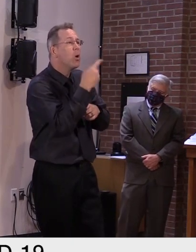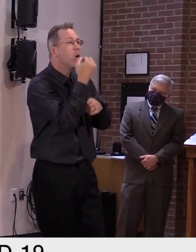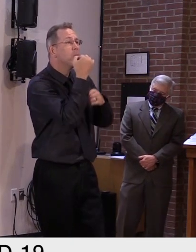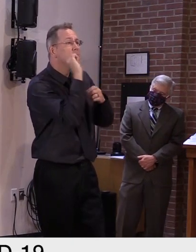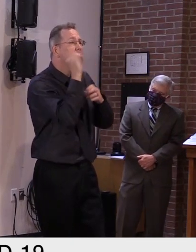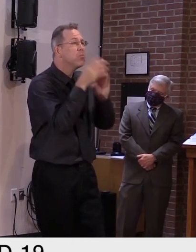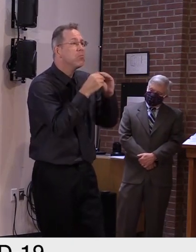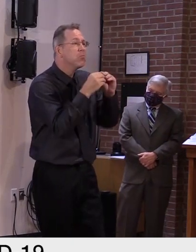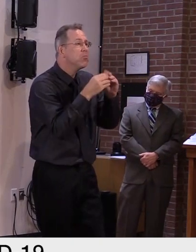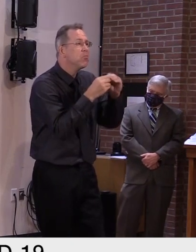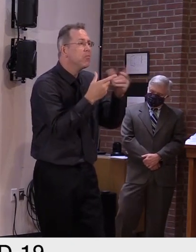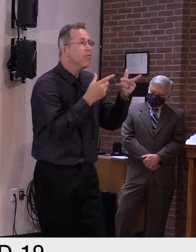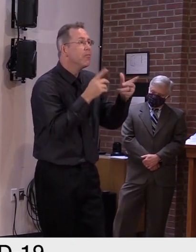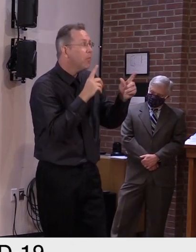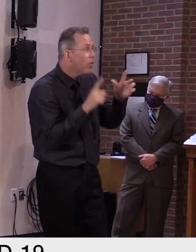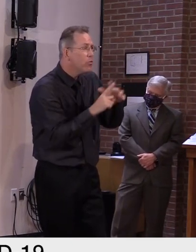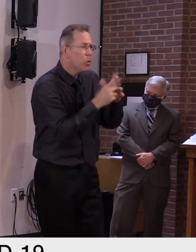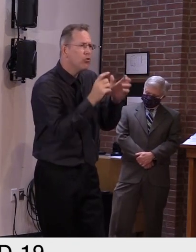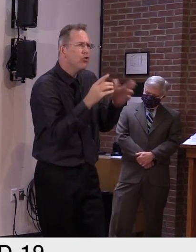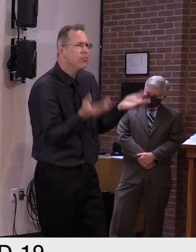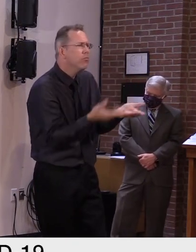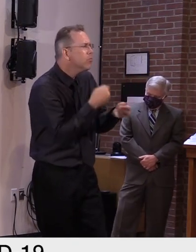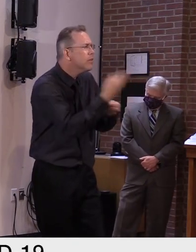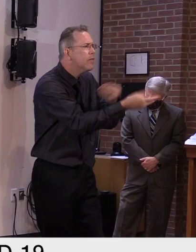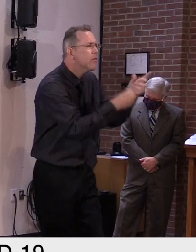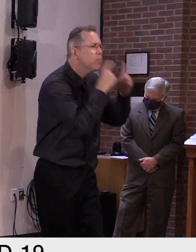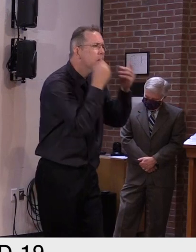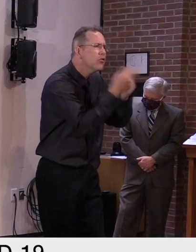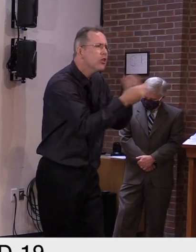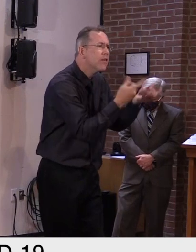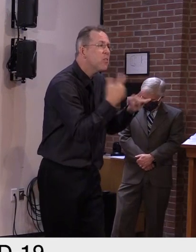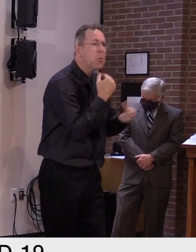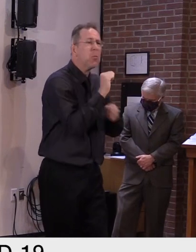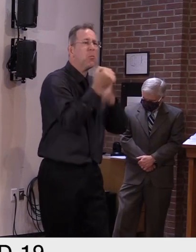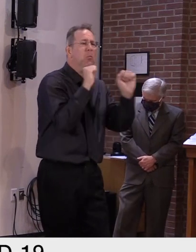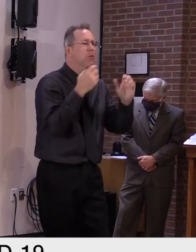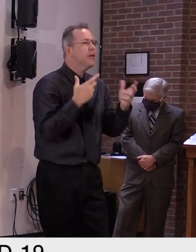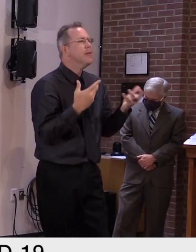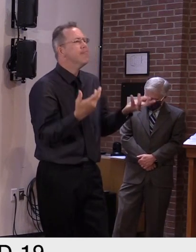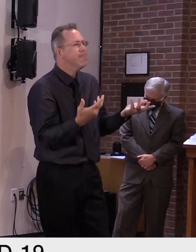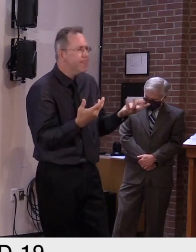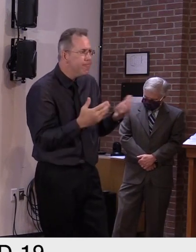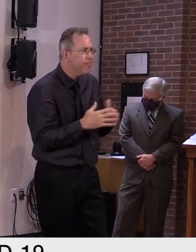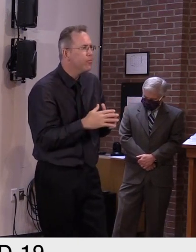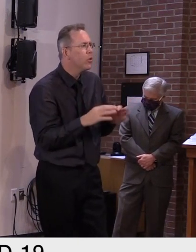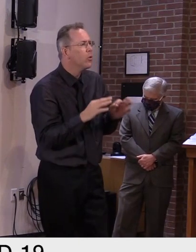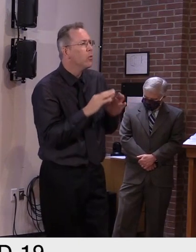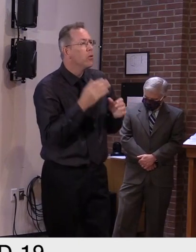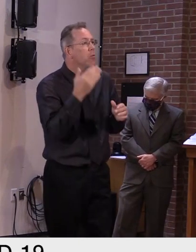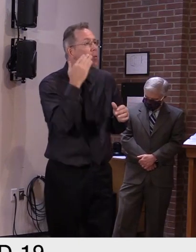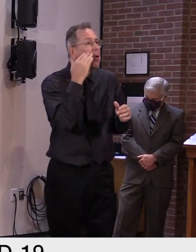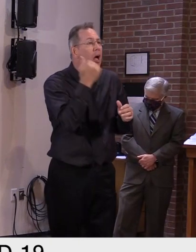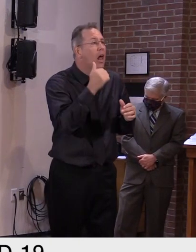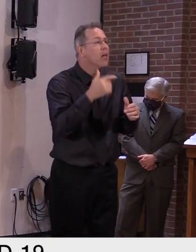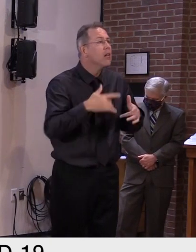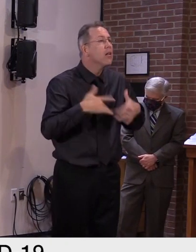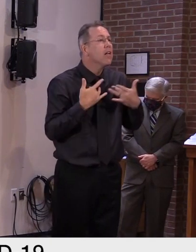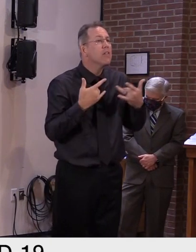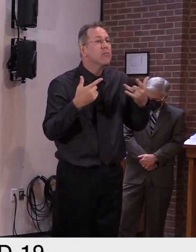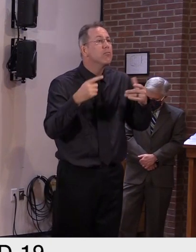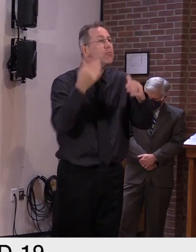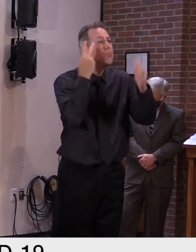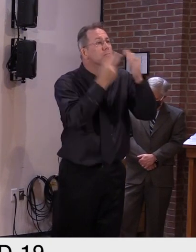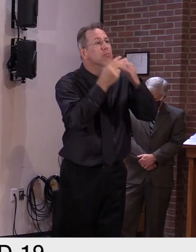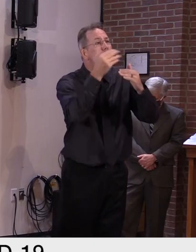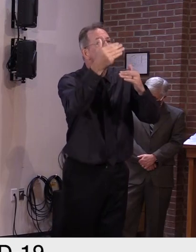same thing. So if anyone out there has an event that they're anticipating and needs masks,